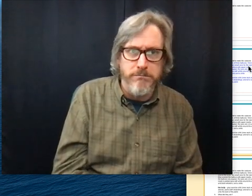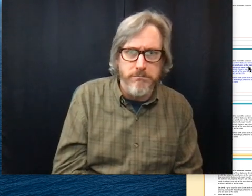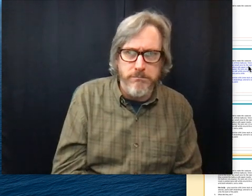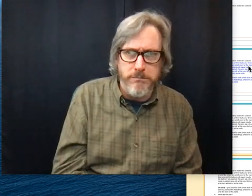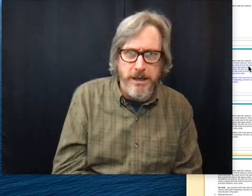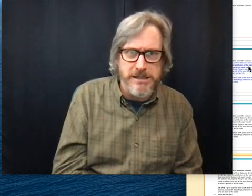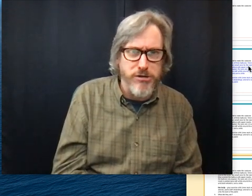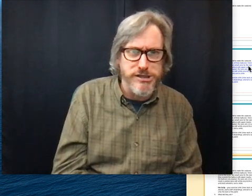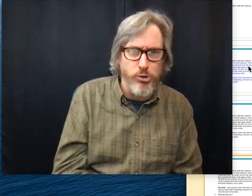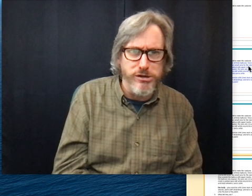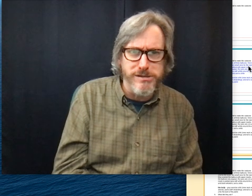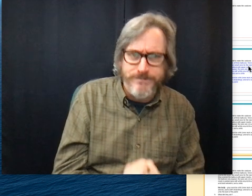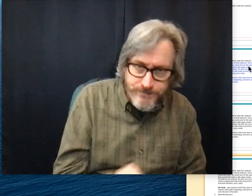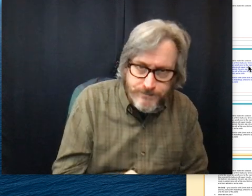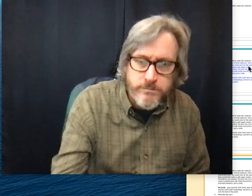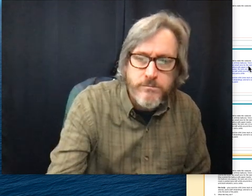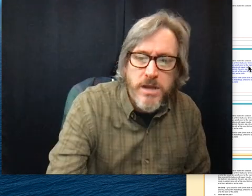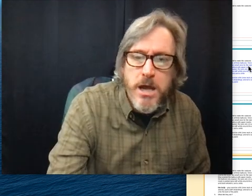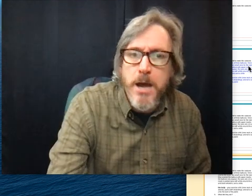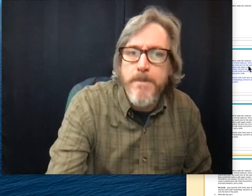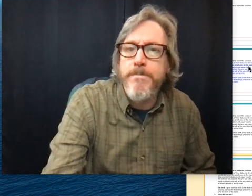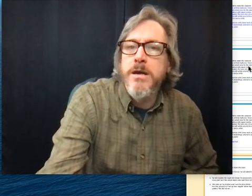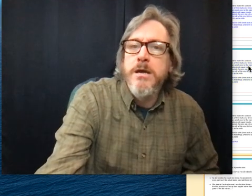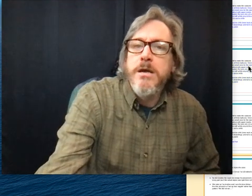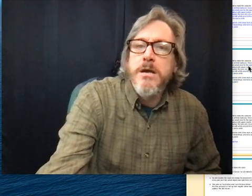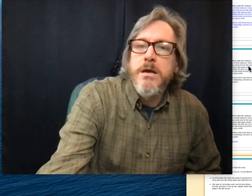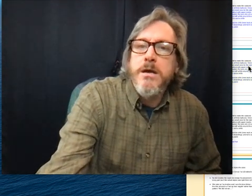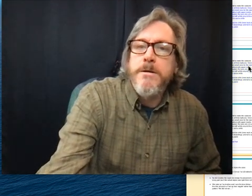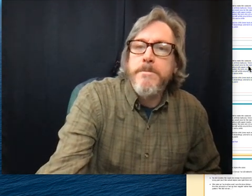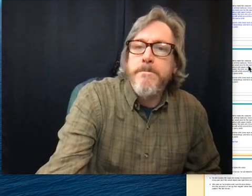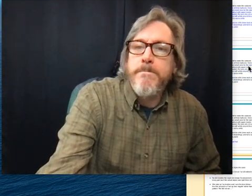opportunity expressors.